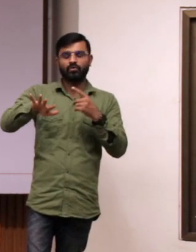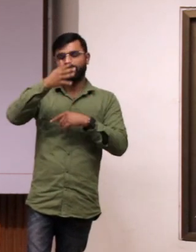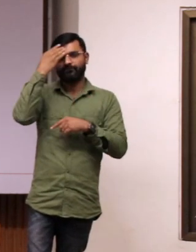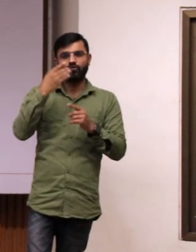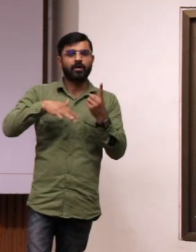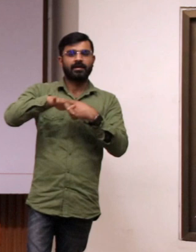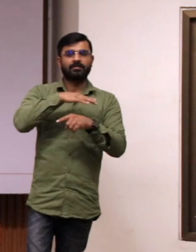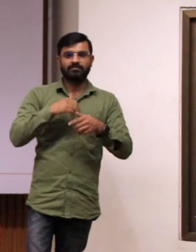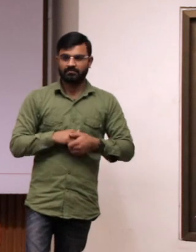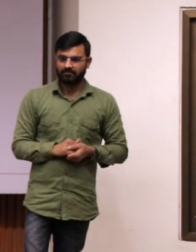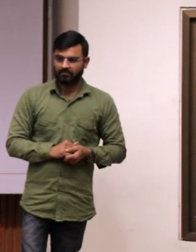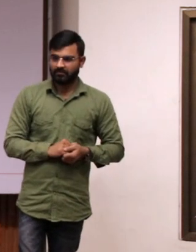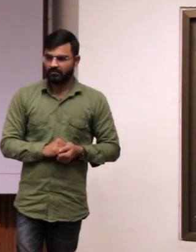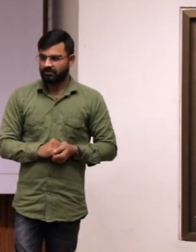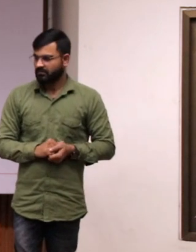environment.